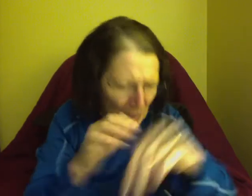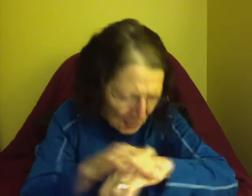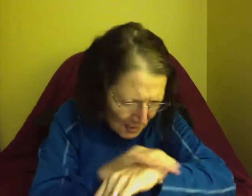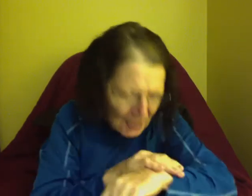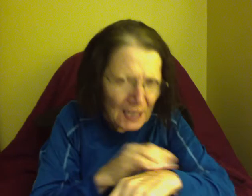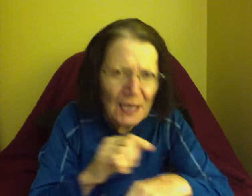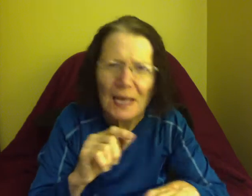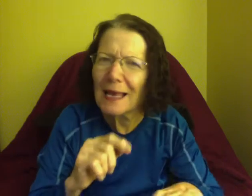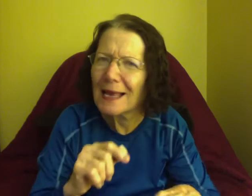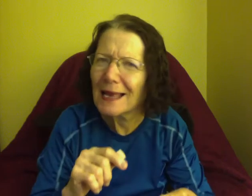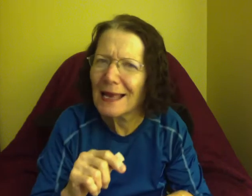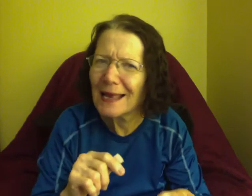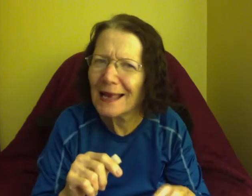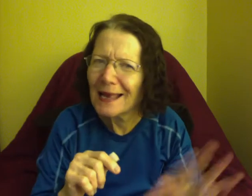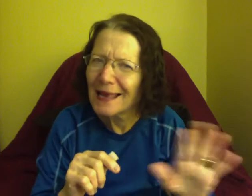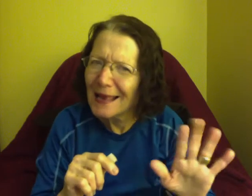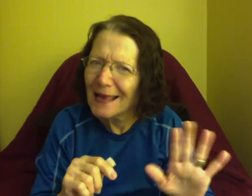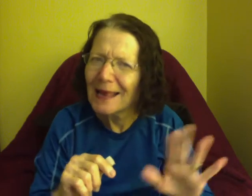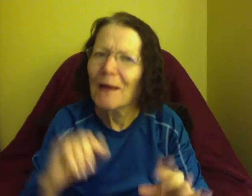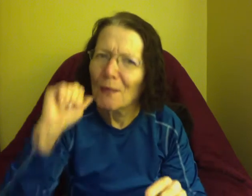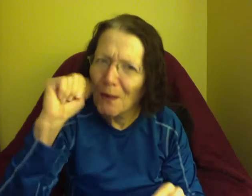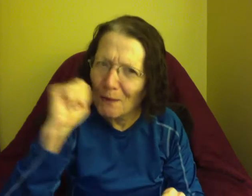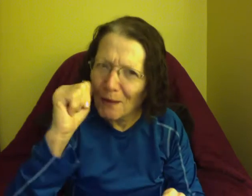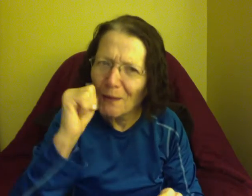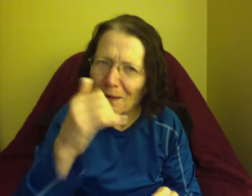to